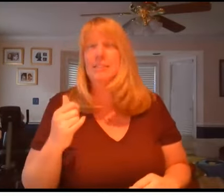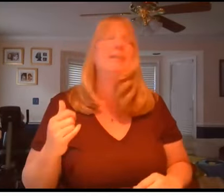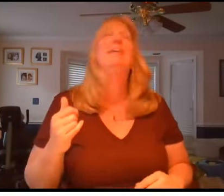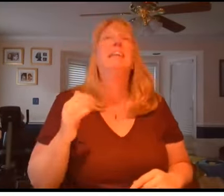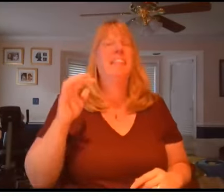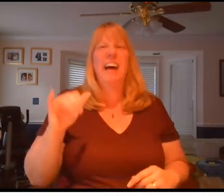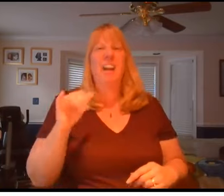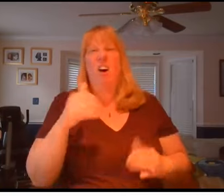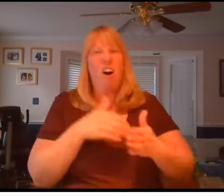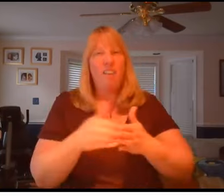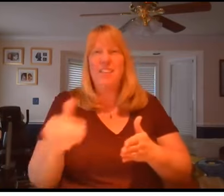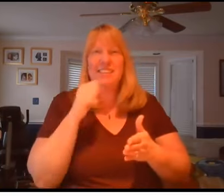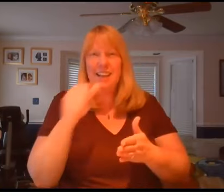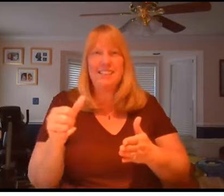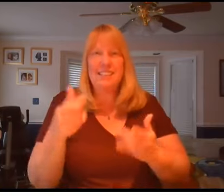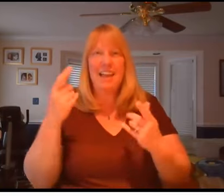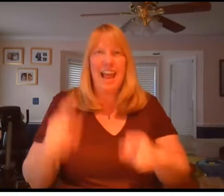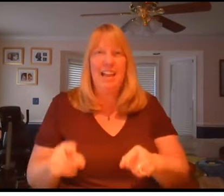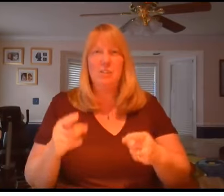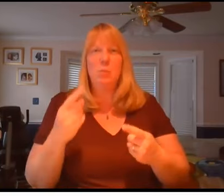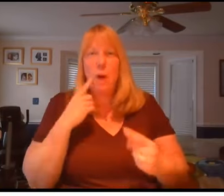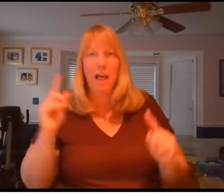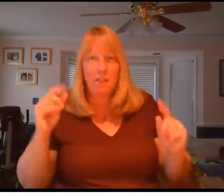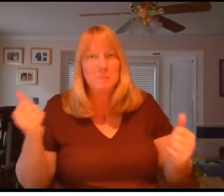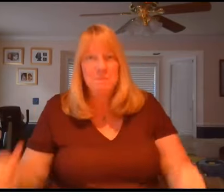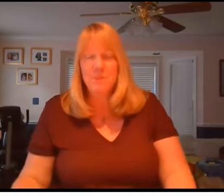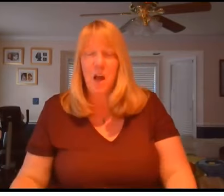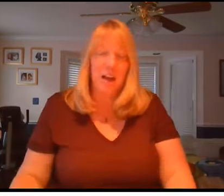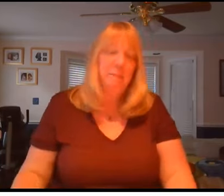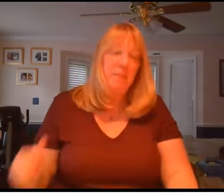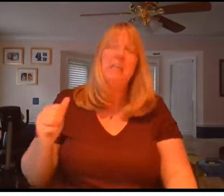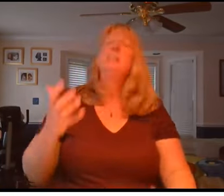it, because that often doesn't happen well.